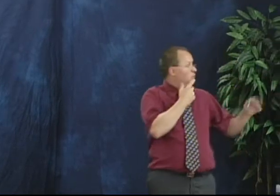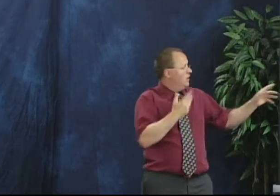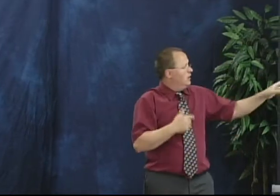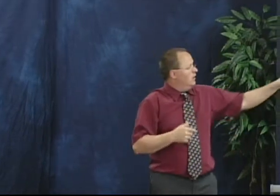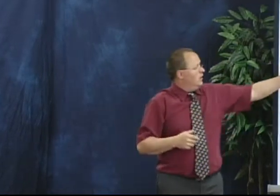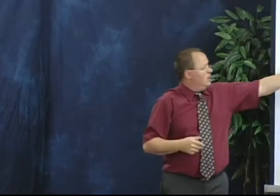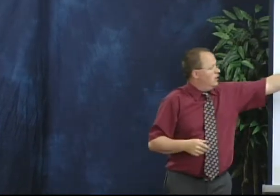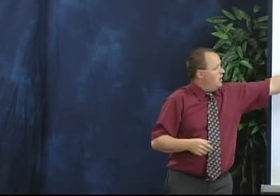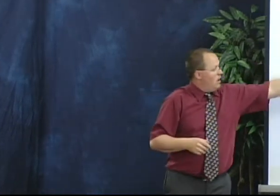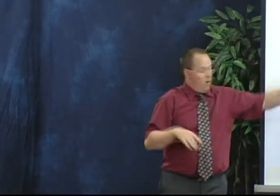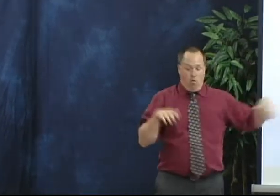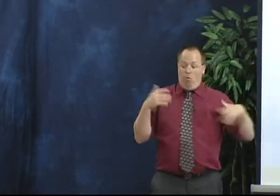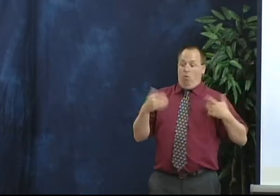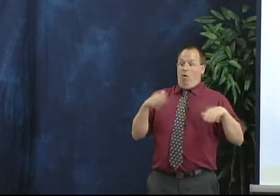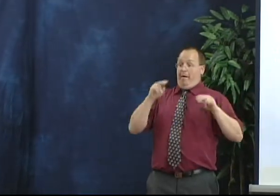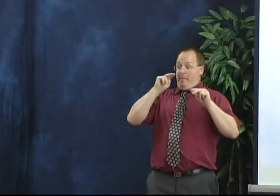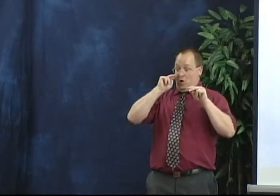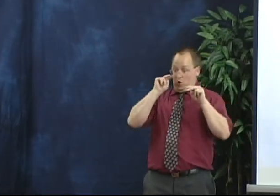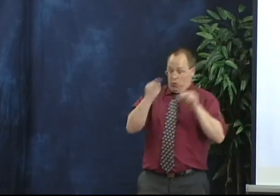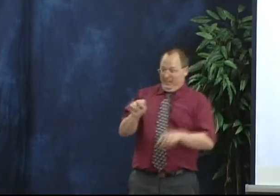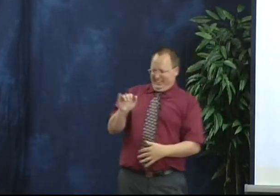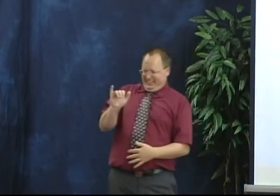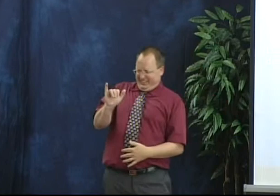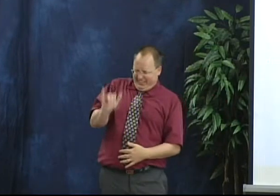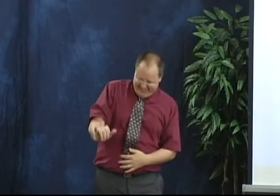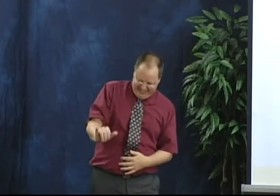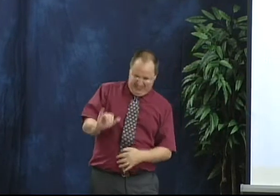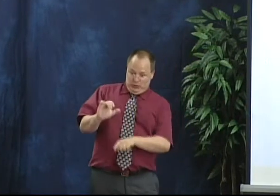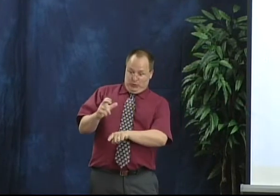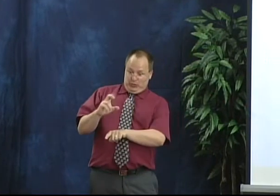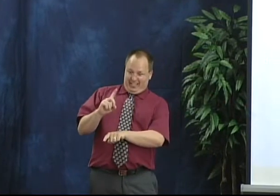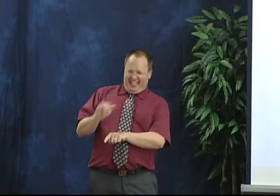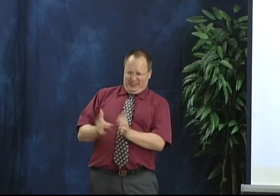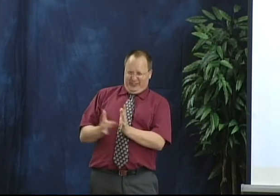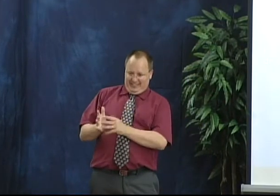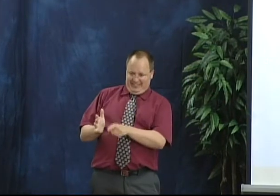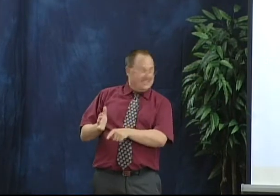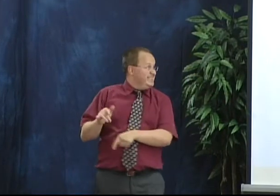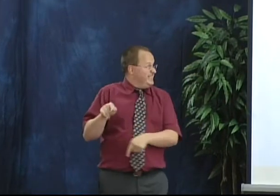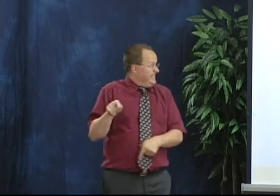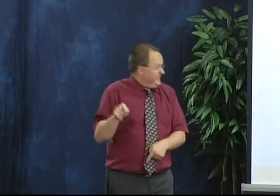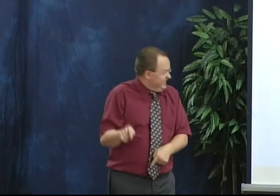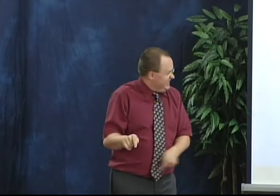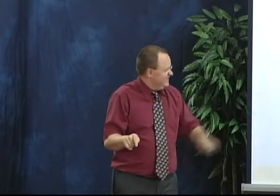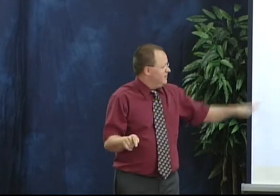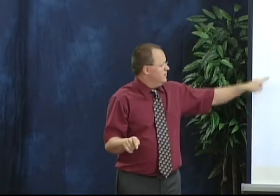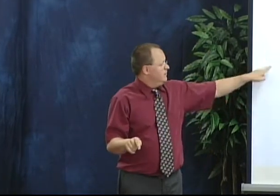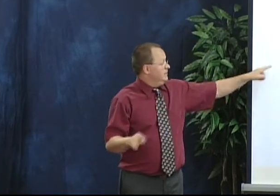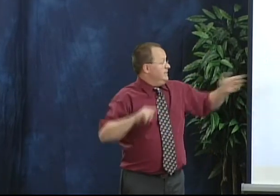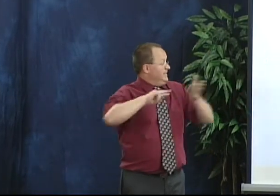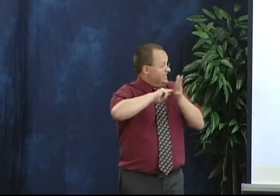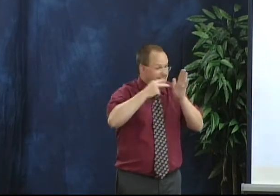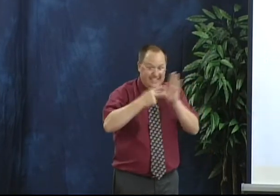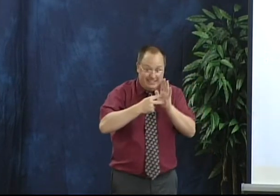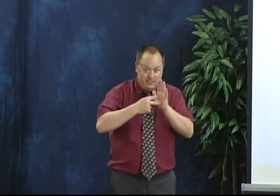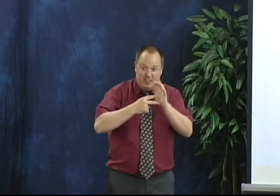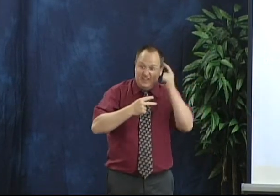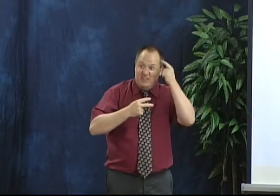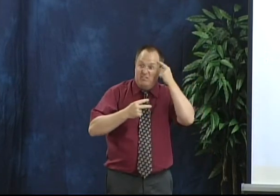the baby, Simeon was an old man by that time. And he said, "Behold, this child